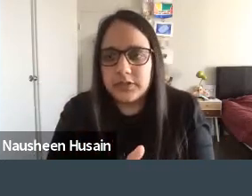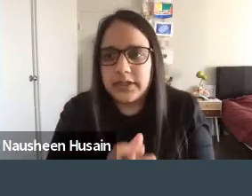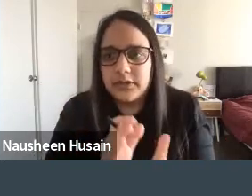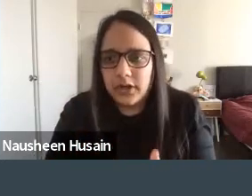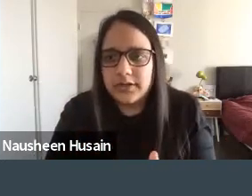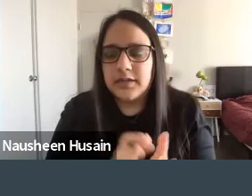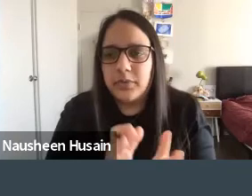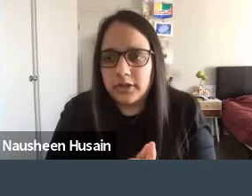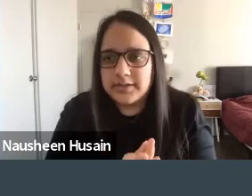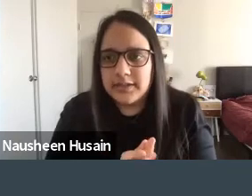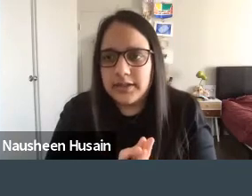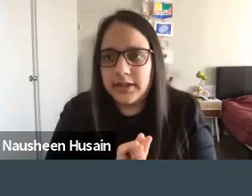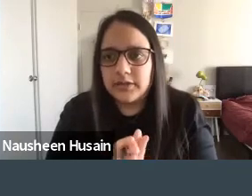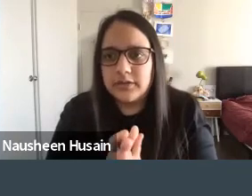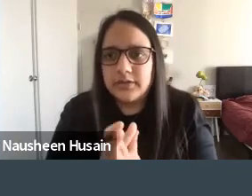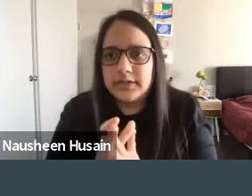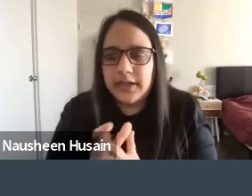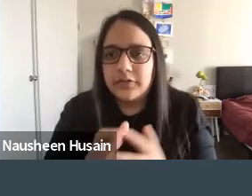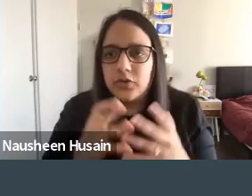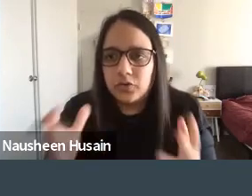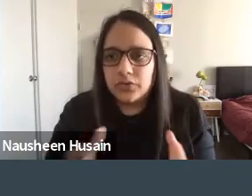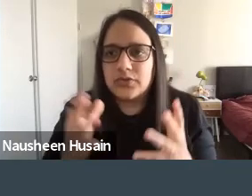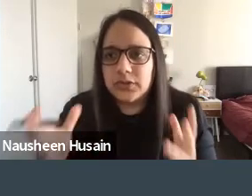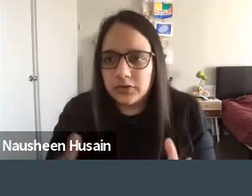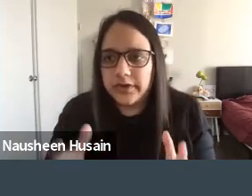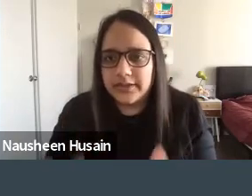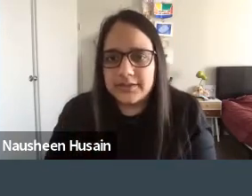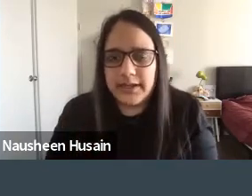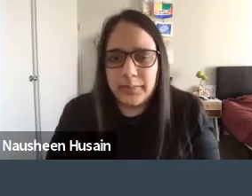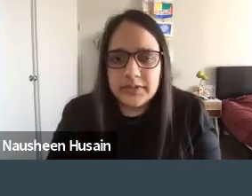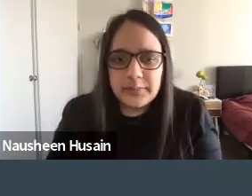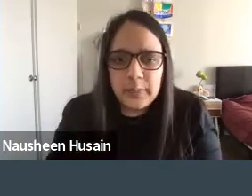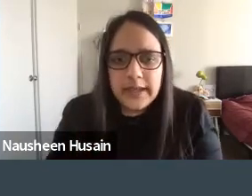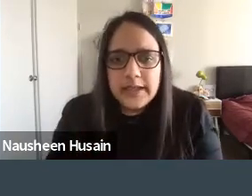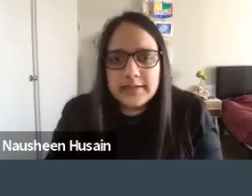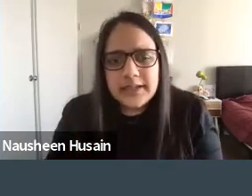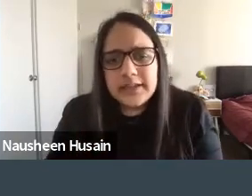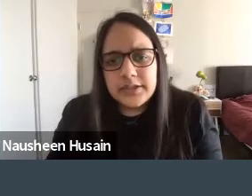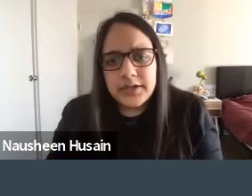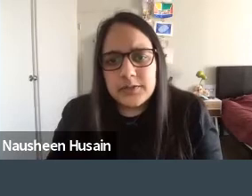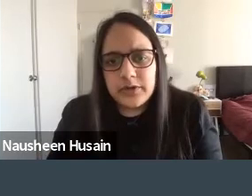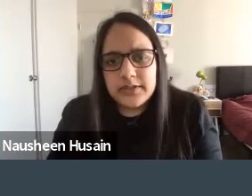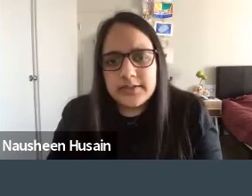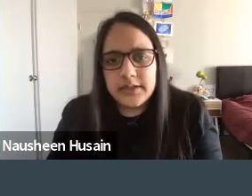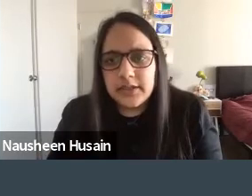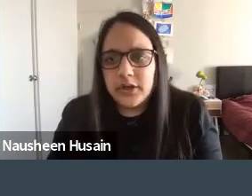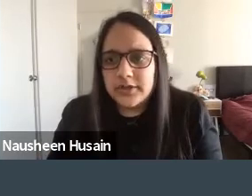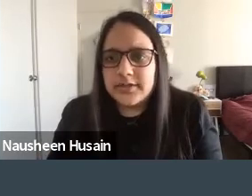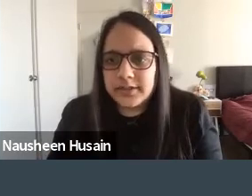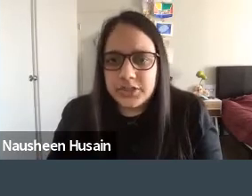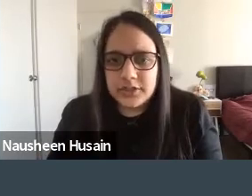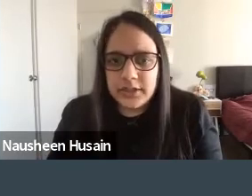takes a look at laws and policy and this kind of cold, slow violence that happens. The second thing he talks about is